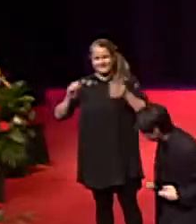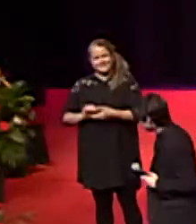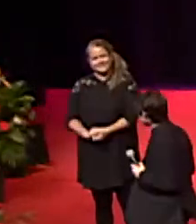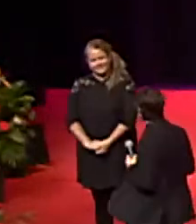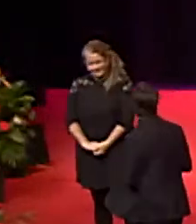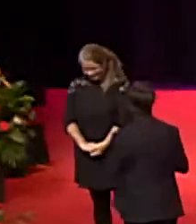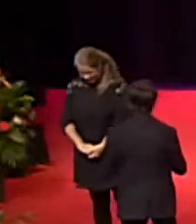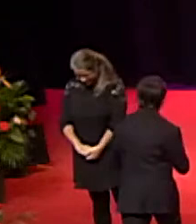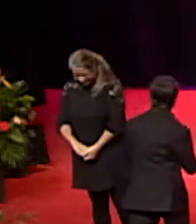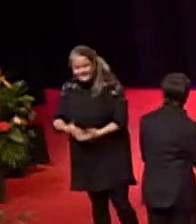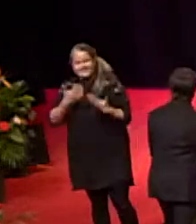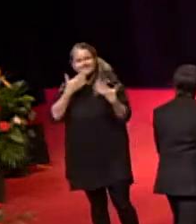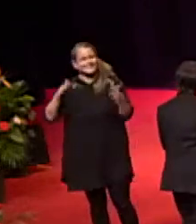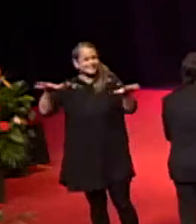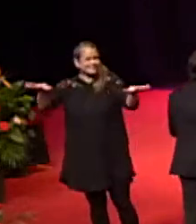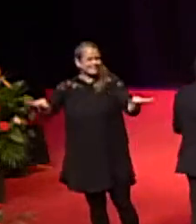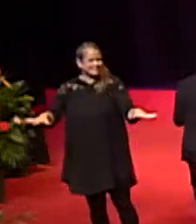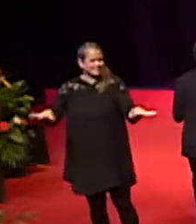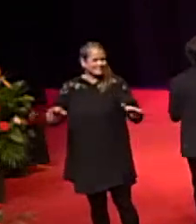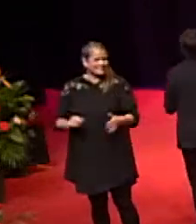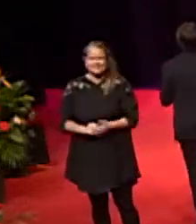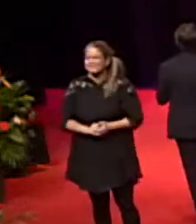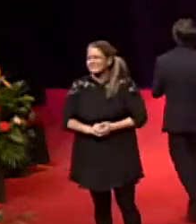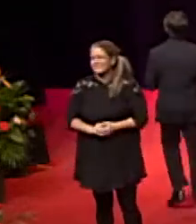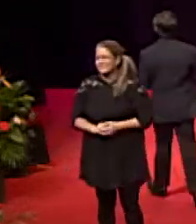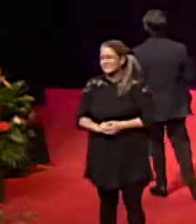Thank you, Colin, and please be seated.